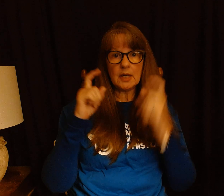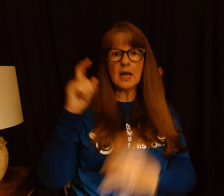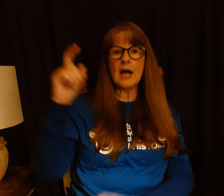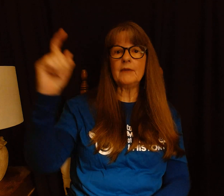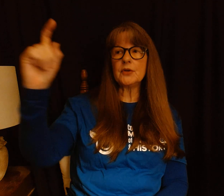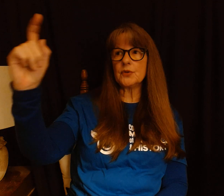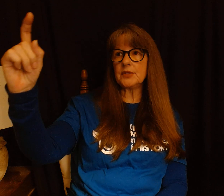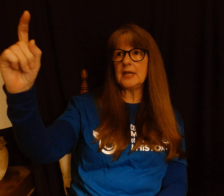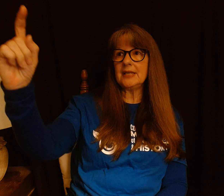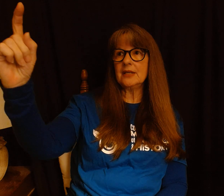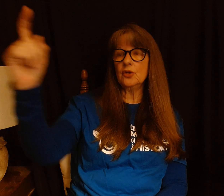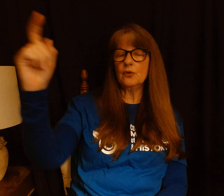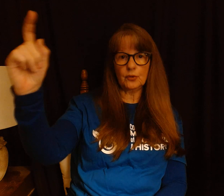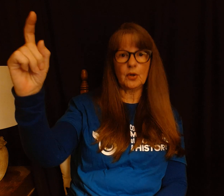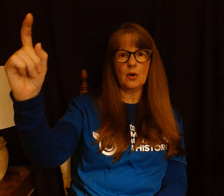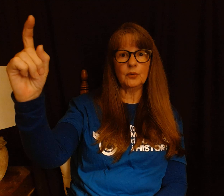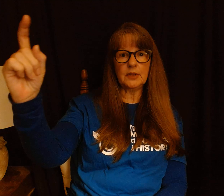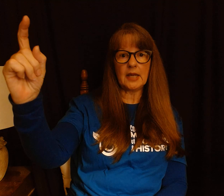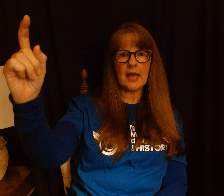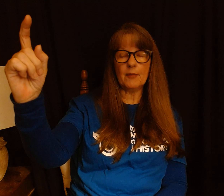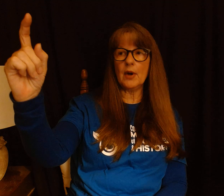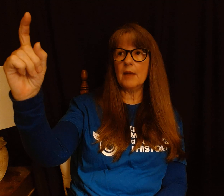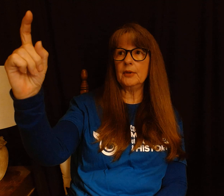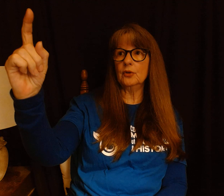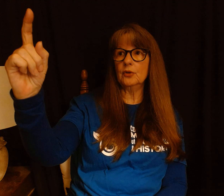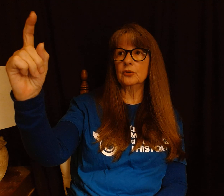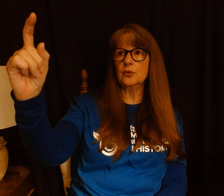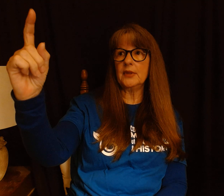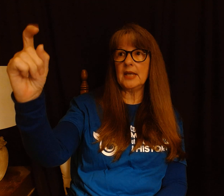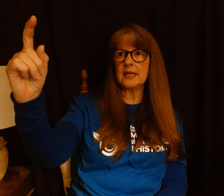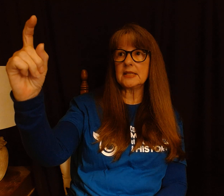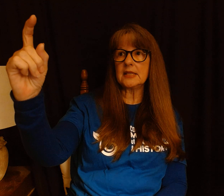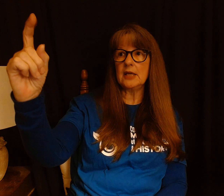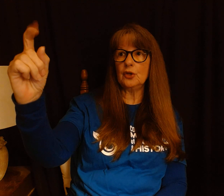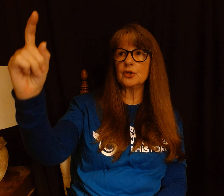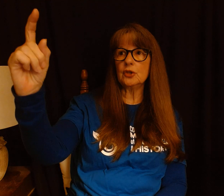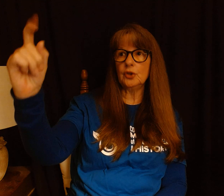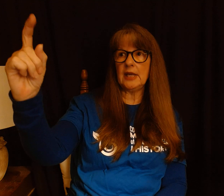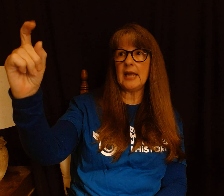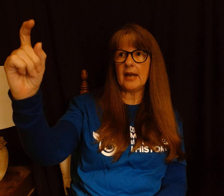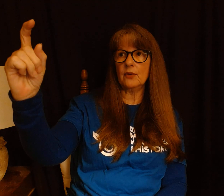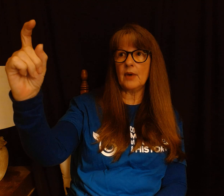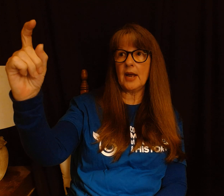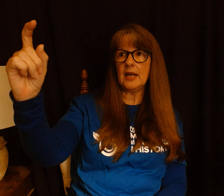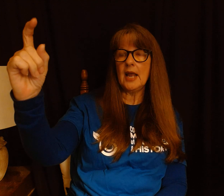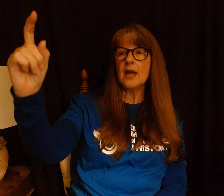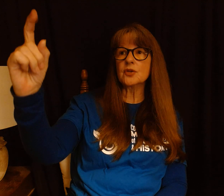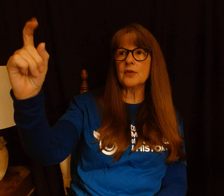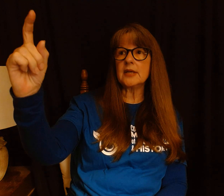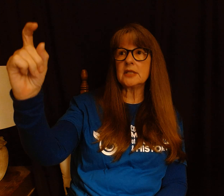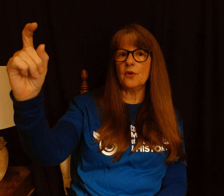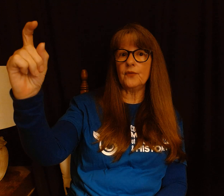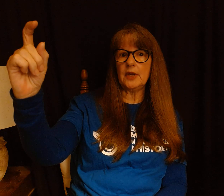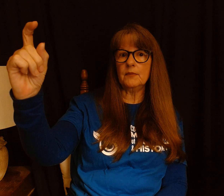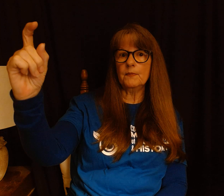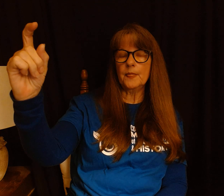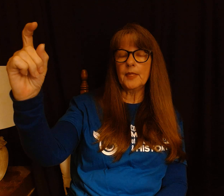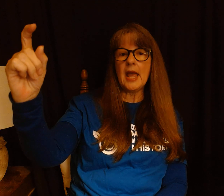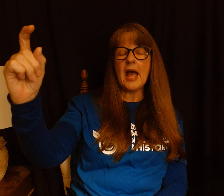I've also seen you're holding that camera up and you're doing this, and you're still looking at it, right? So that's selfie. And